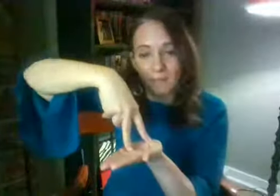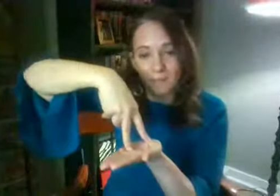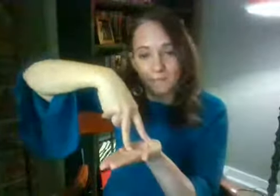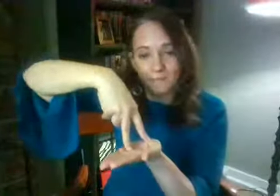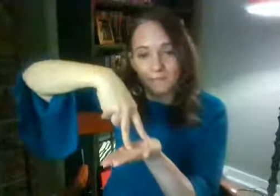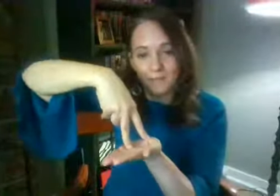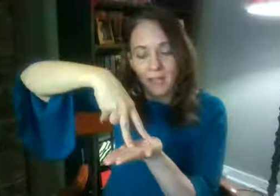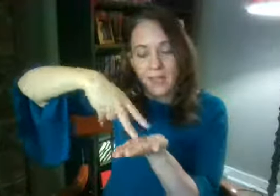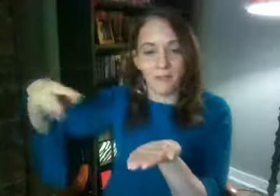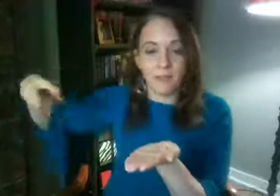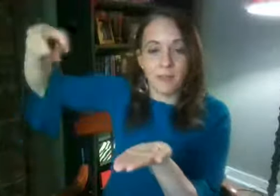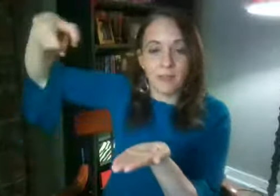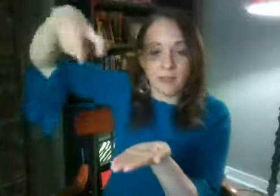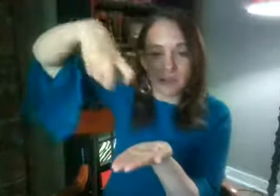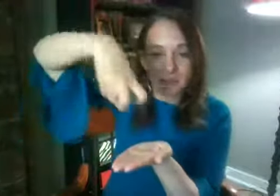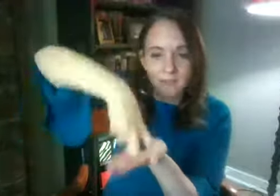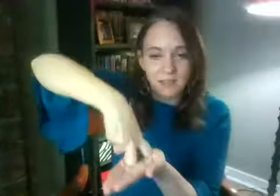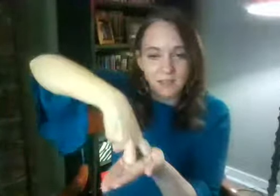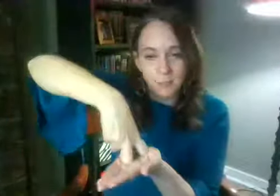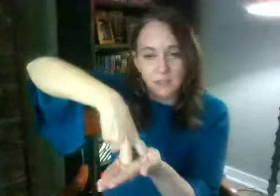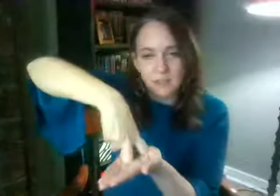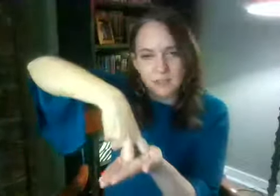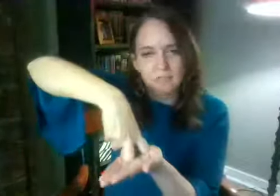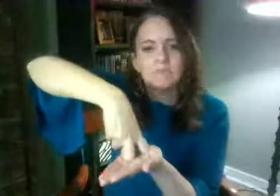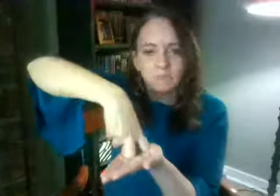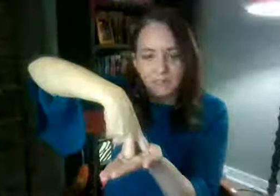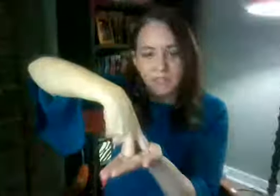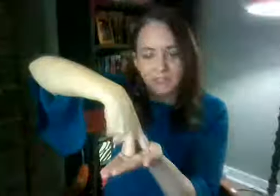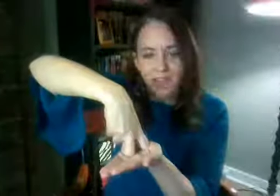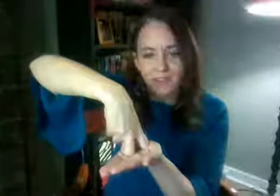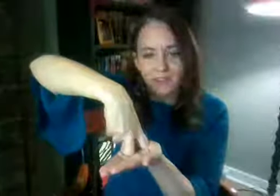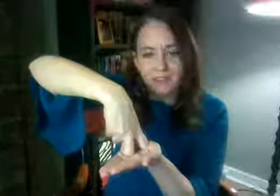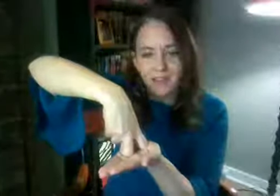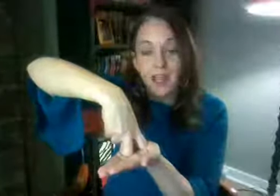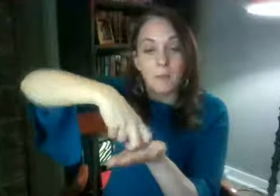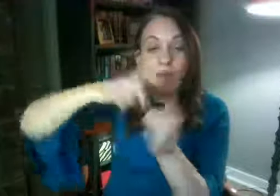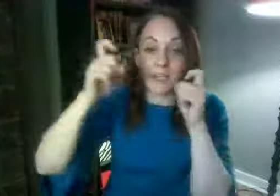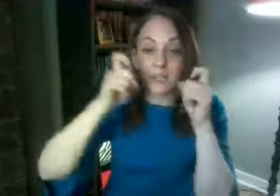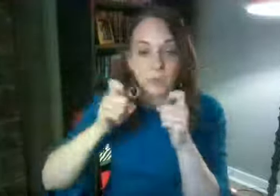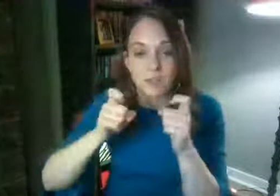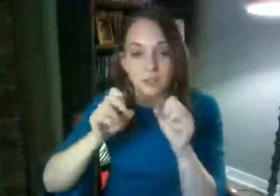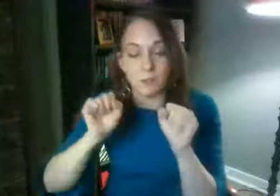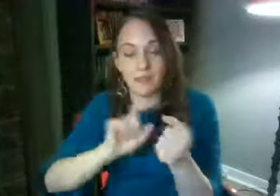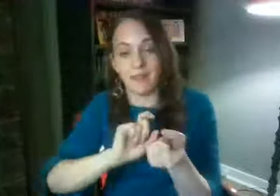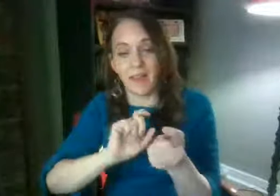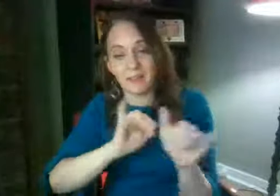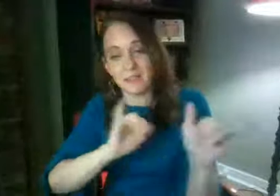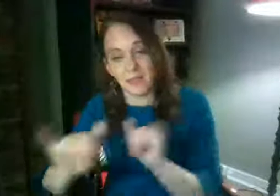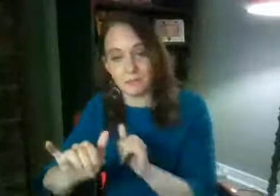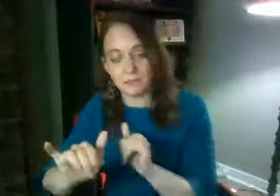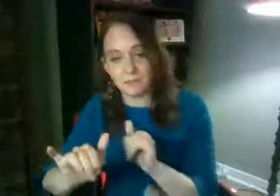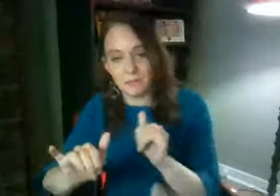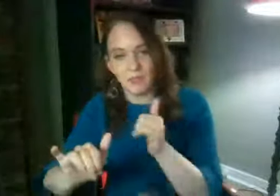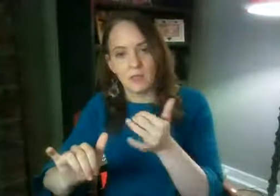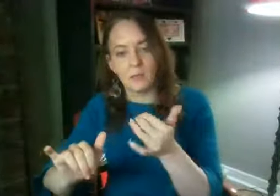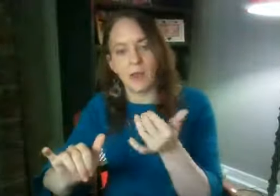up. And if I do this, that means kneel down. My facial expression can be exactly the same.